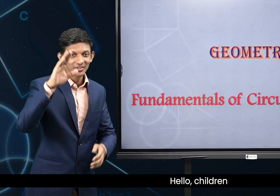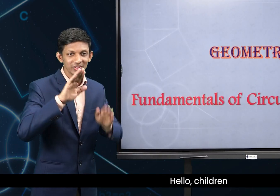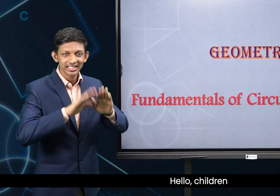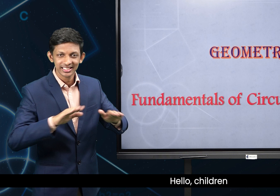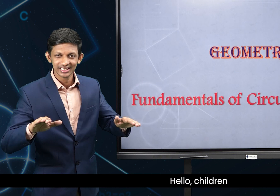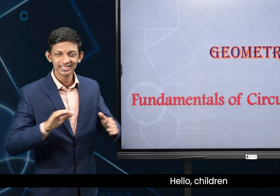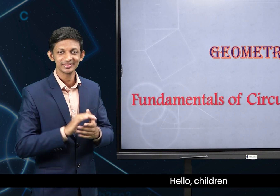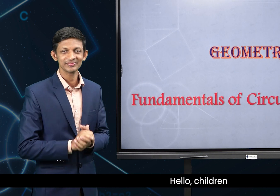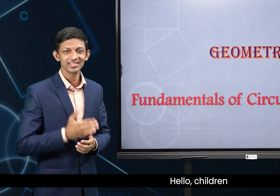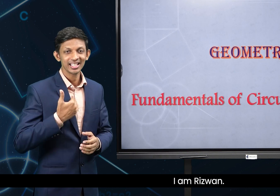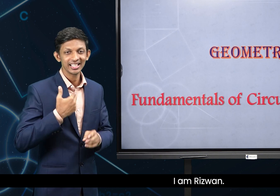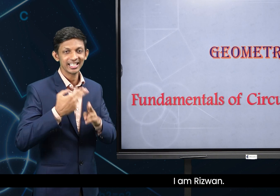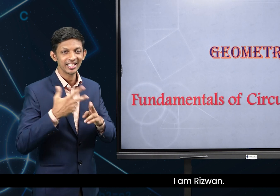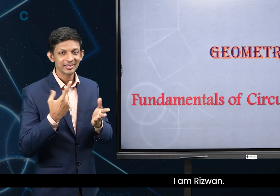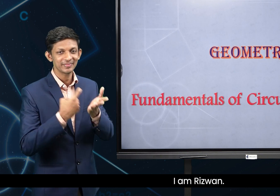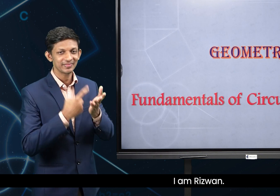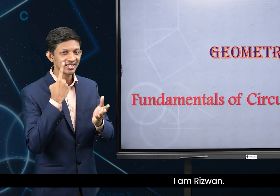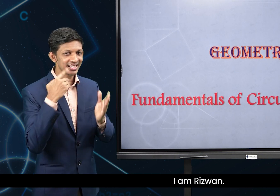Hello children, I am Rizwan.